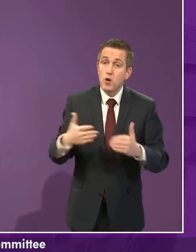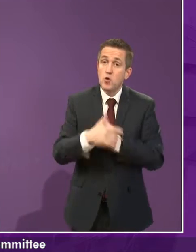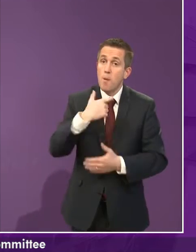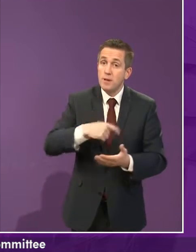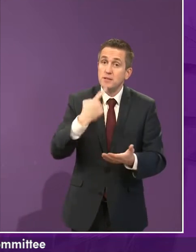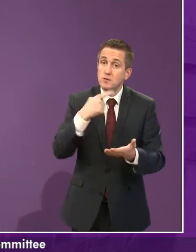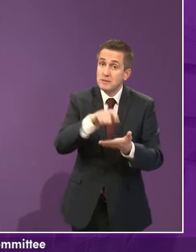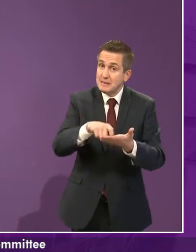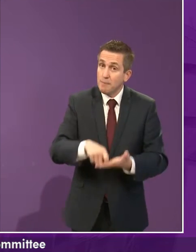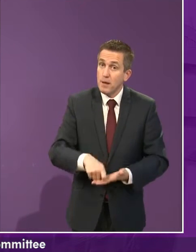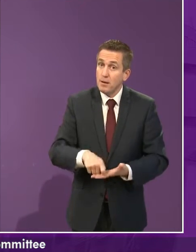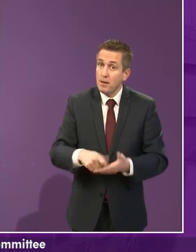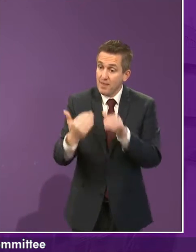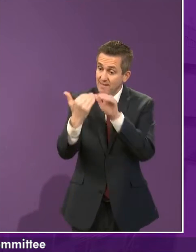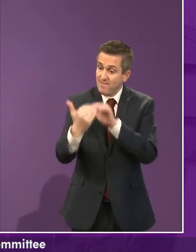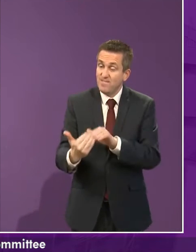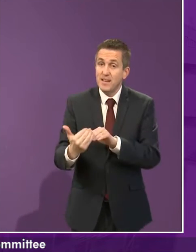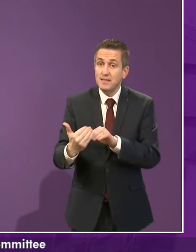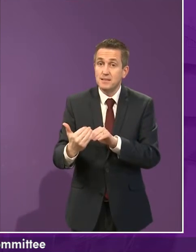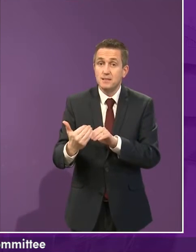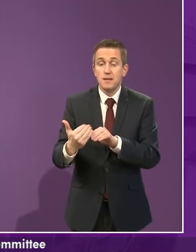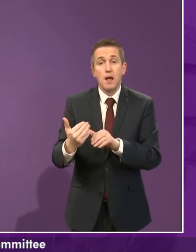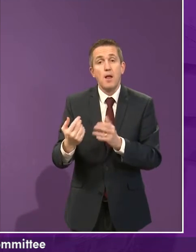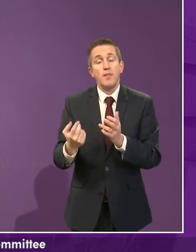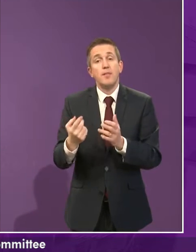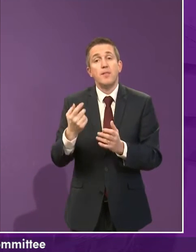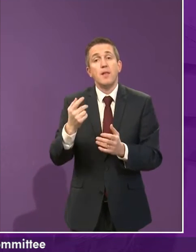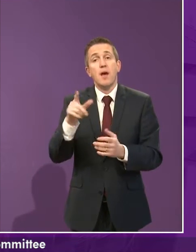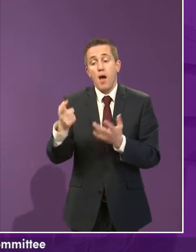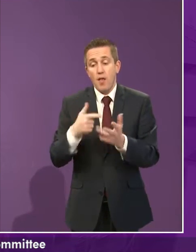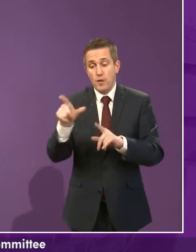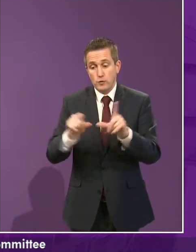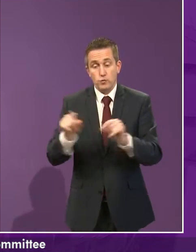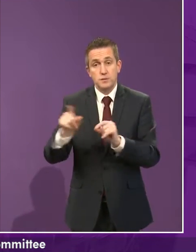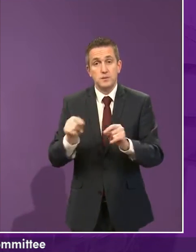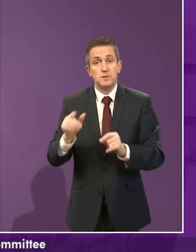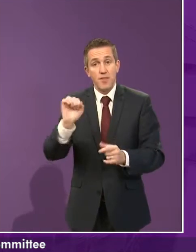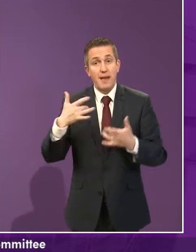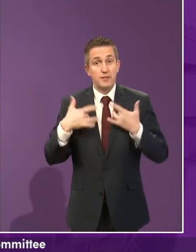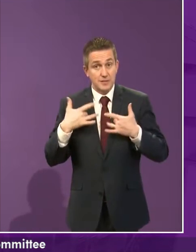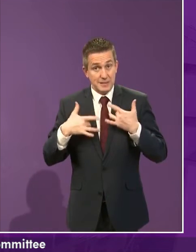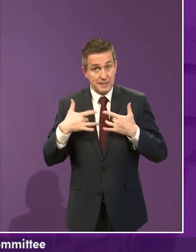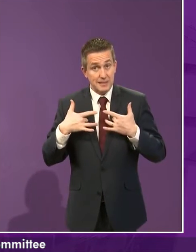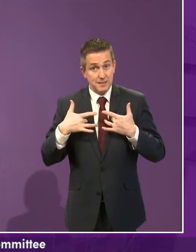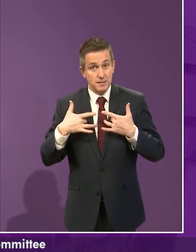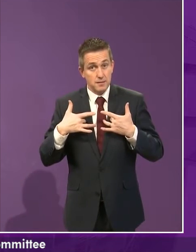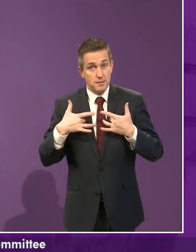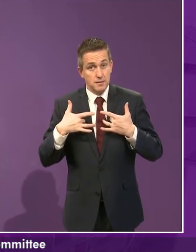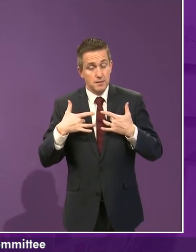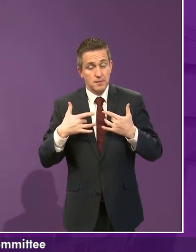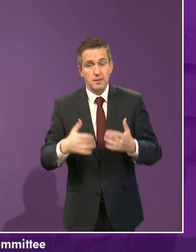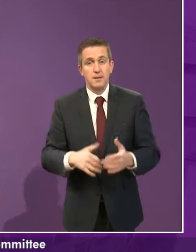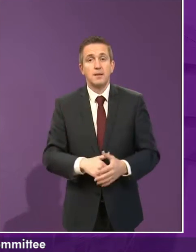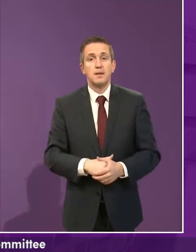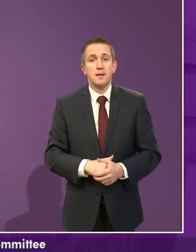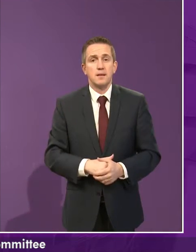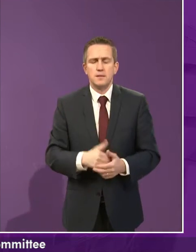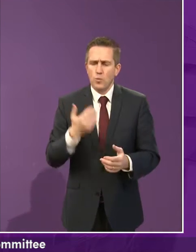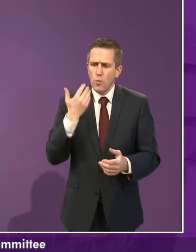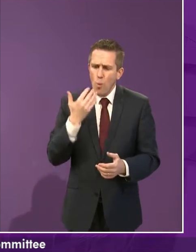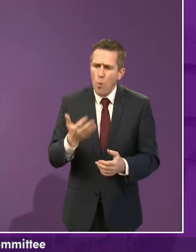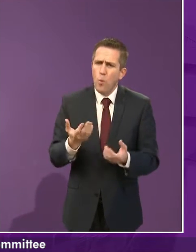better fits the choices that they're making later in the application cycle. So we try to give as